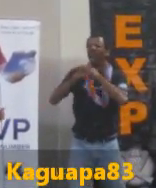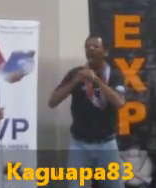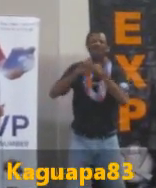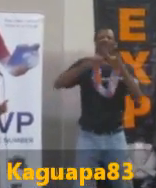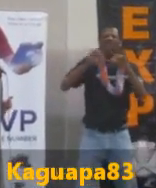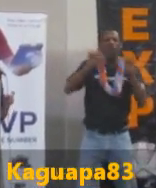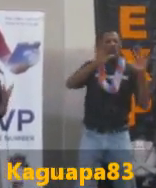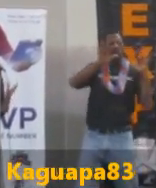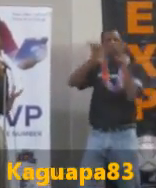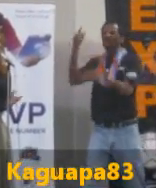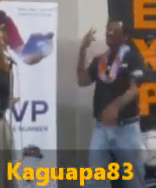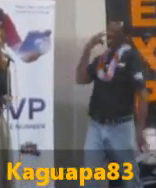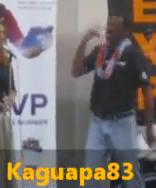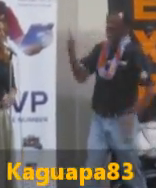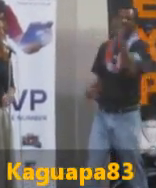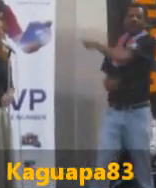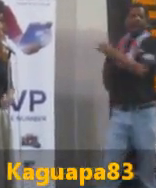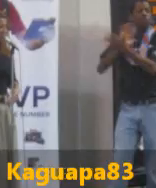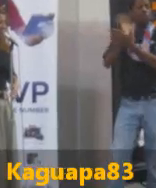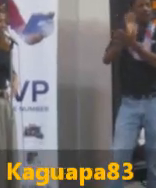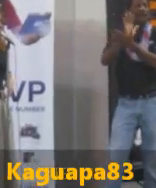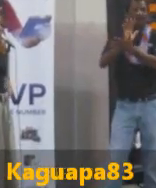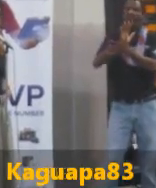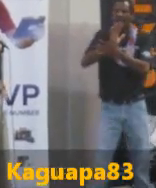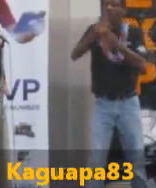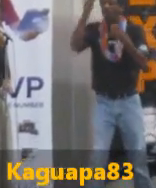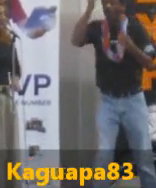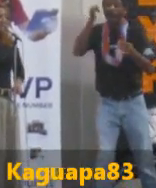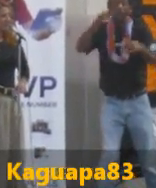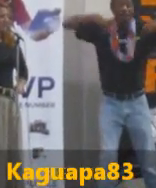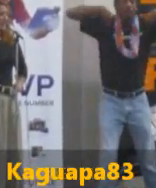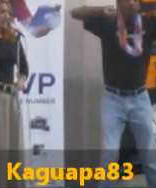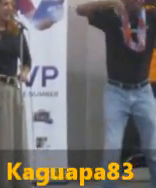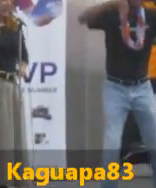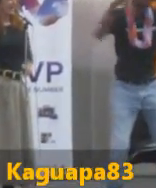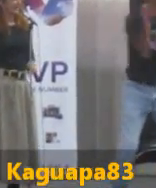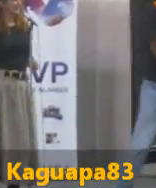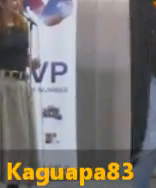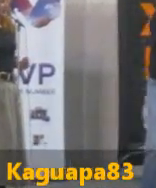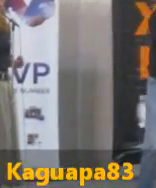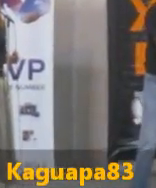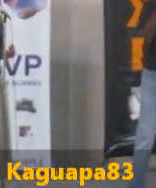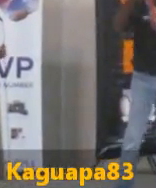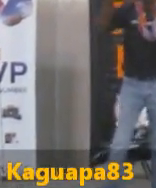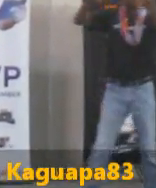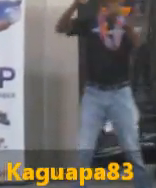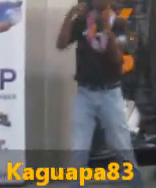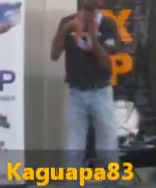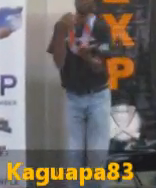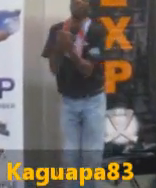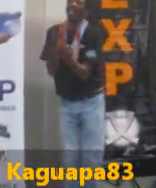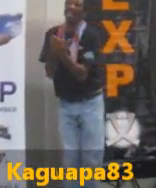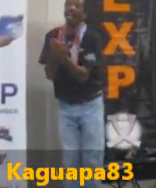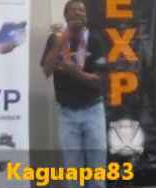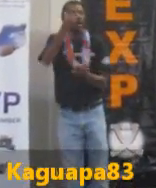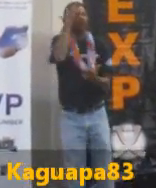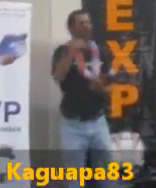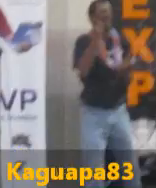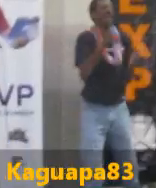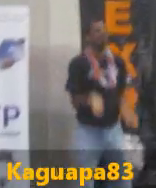here? So to be able to advertise, so to be able to see the film. And so, this is going to be very, powerful. So right now we need some